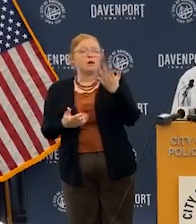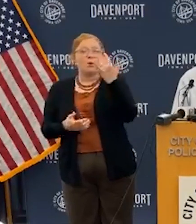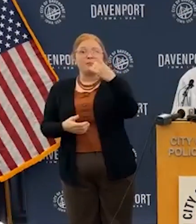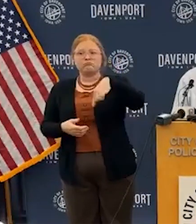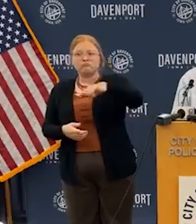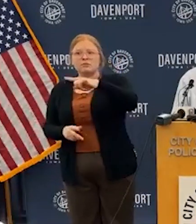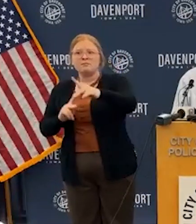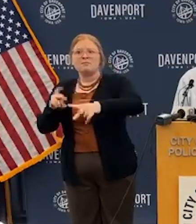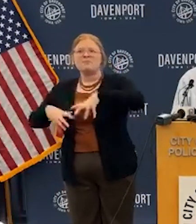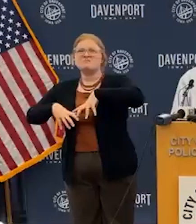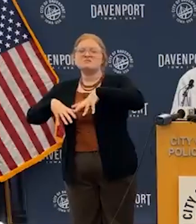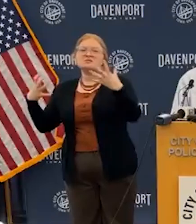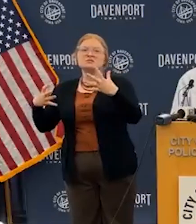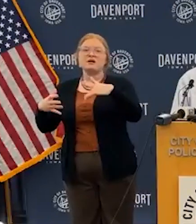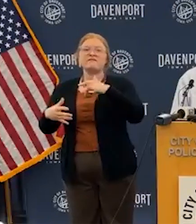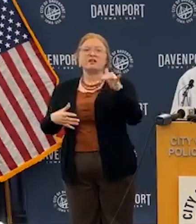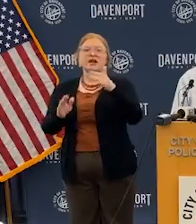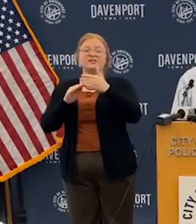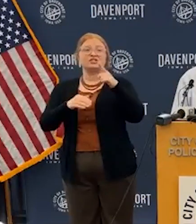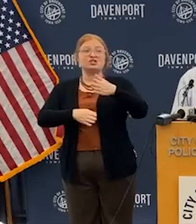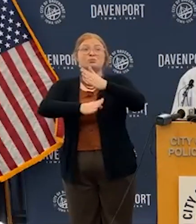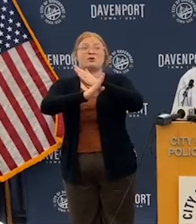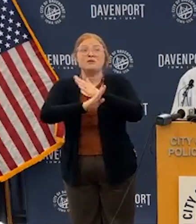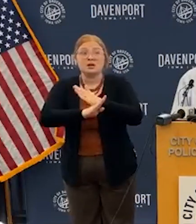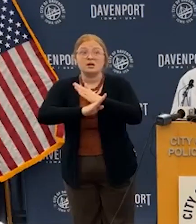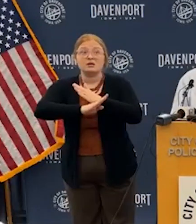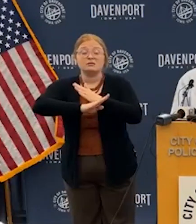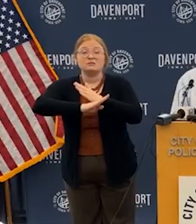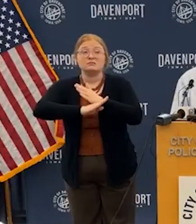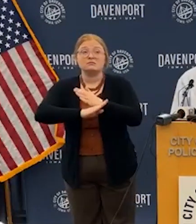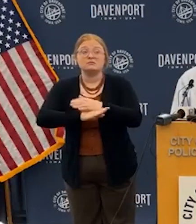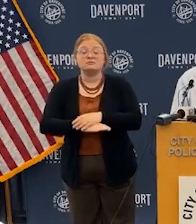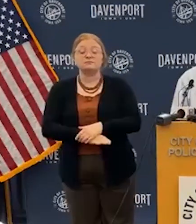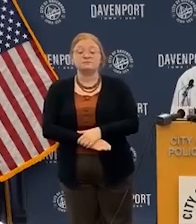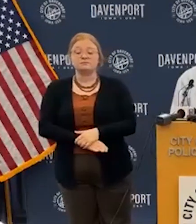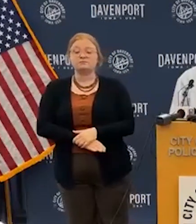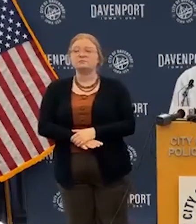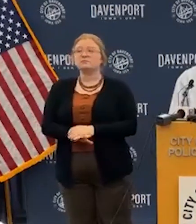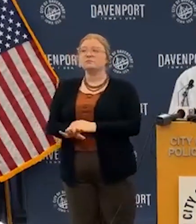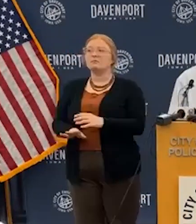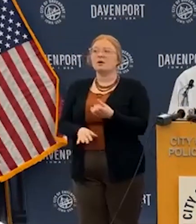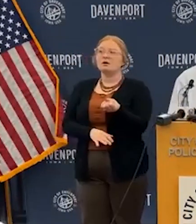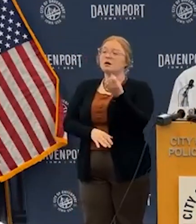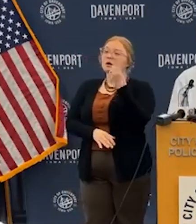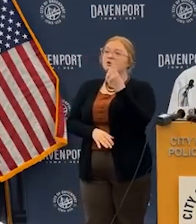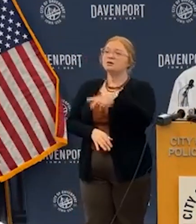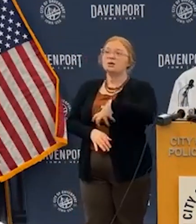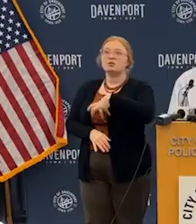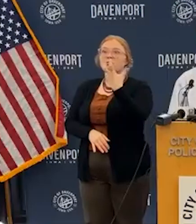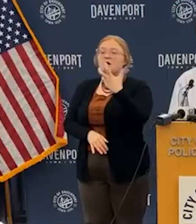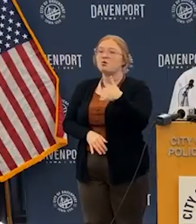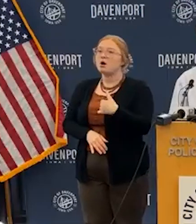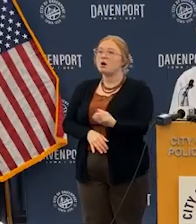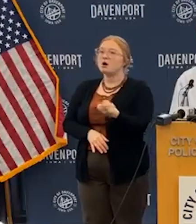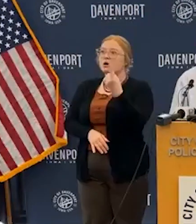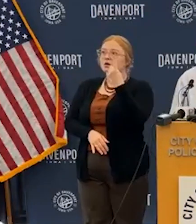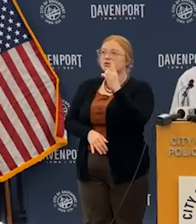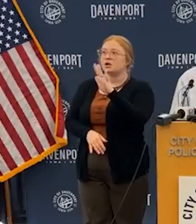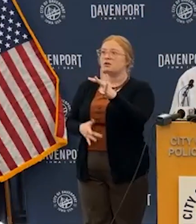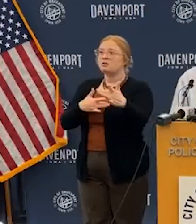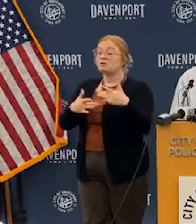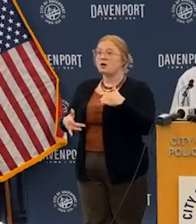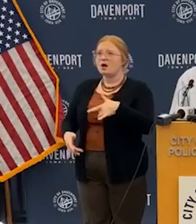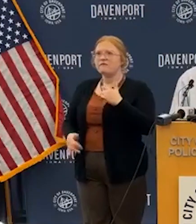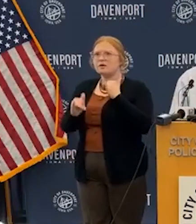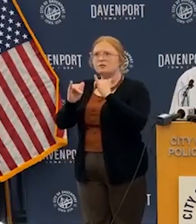ways. I totally understand their anger. I totally understand their concern. I have the same anger